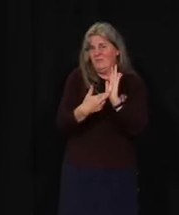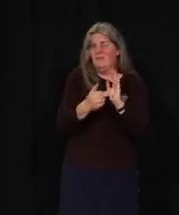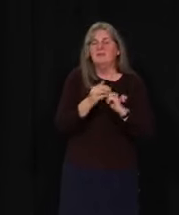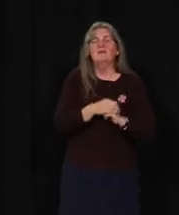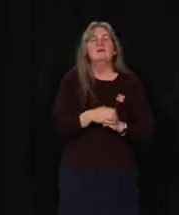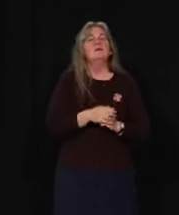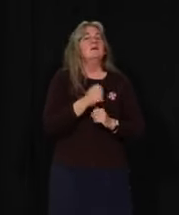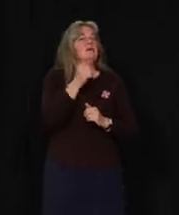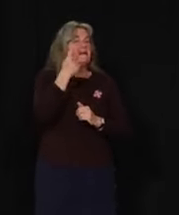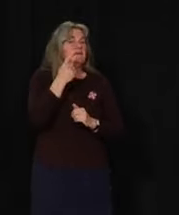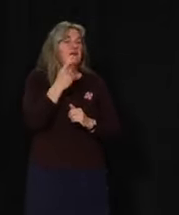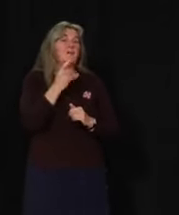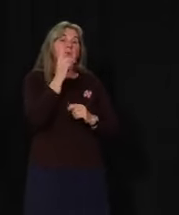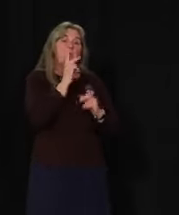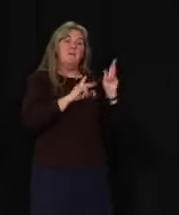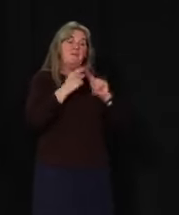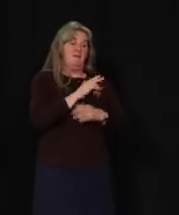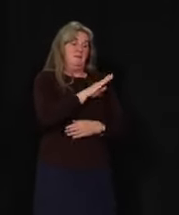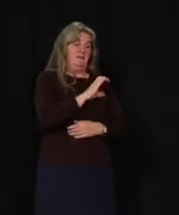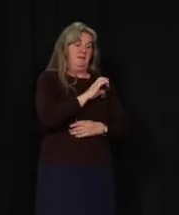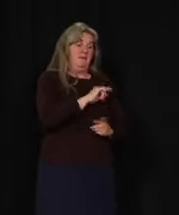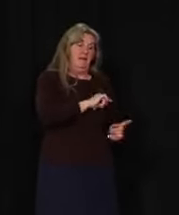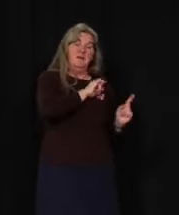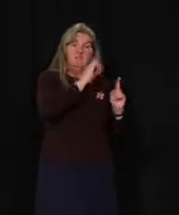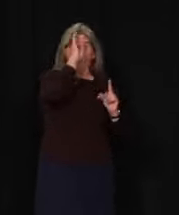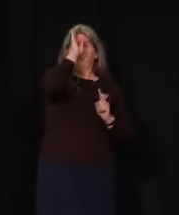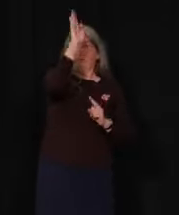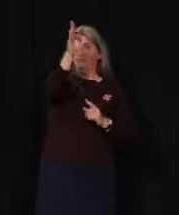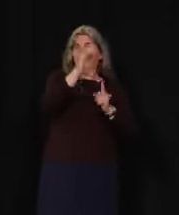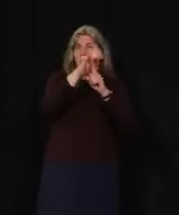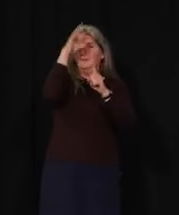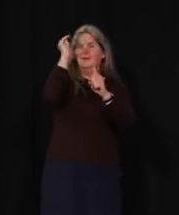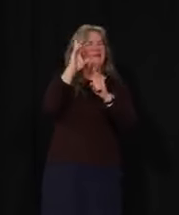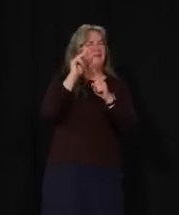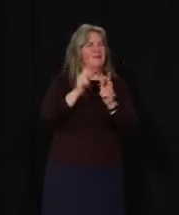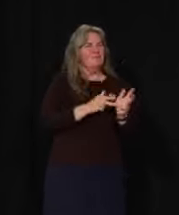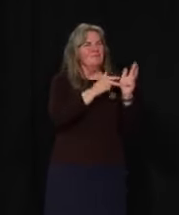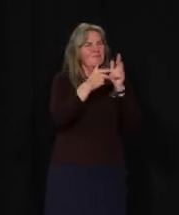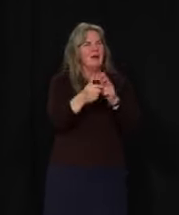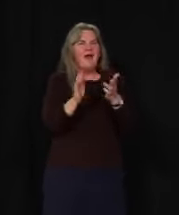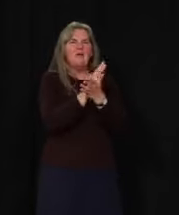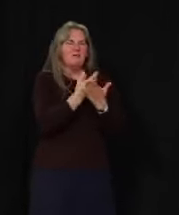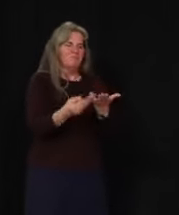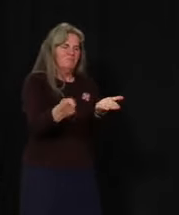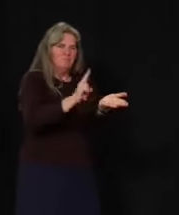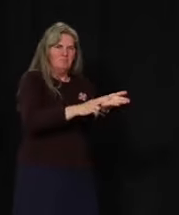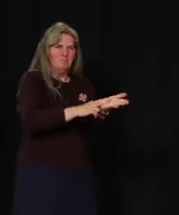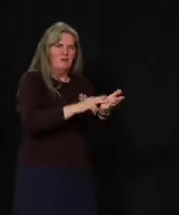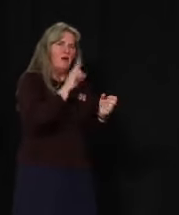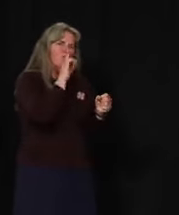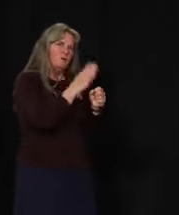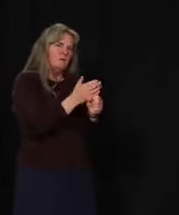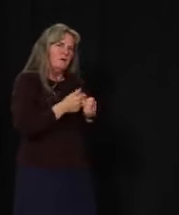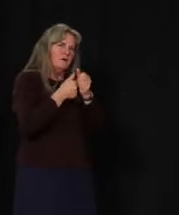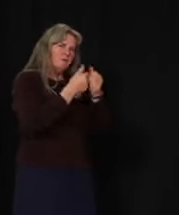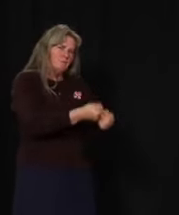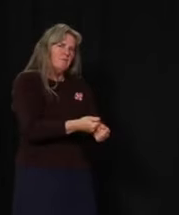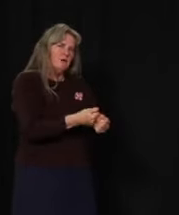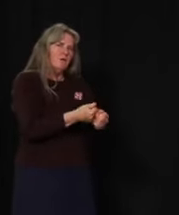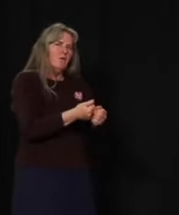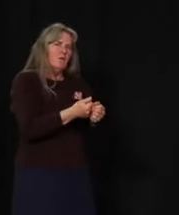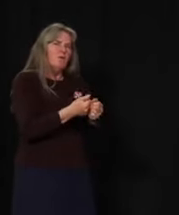or returning travelers from BC do not just get waved through. They will have a written declaration and a commitment to fulfill at the